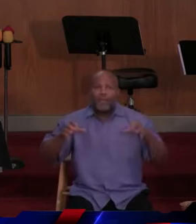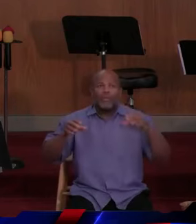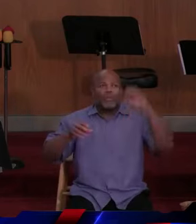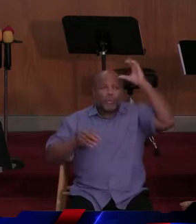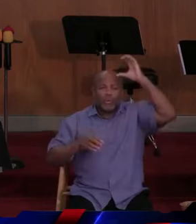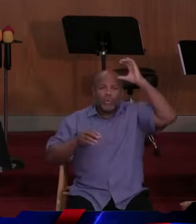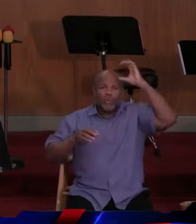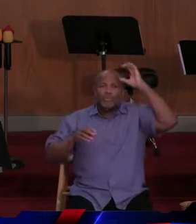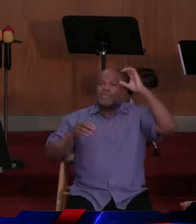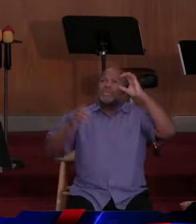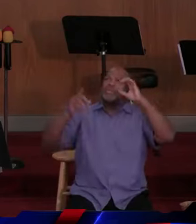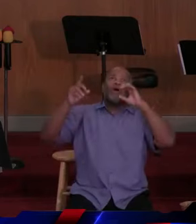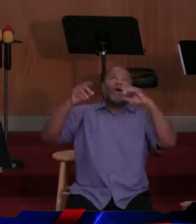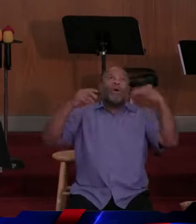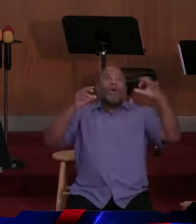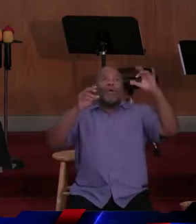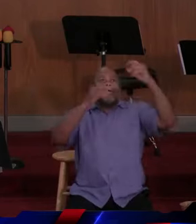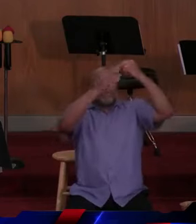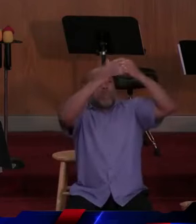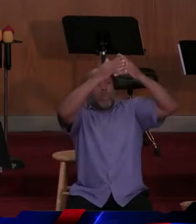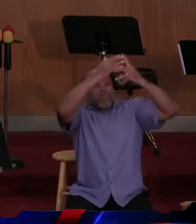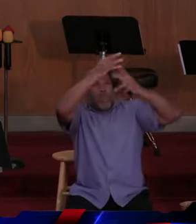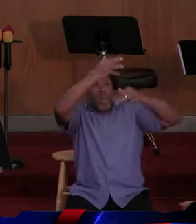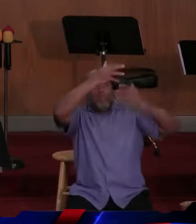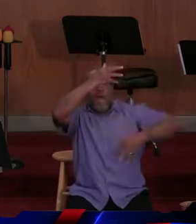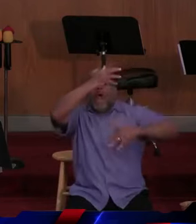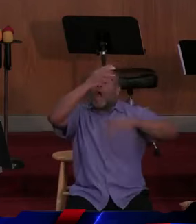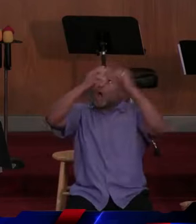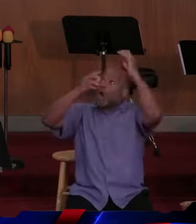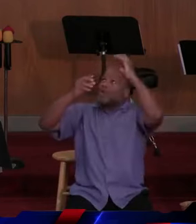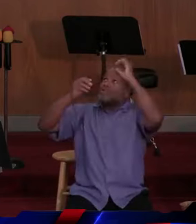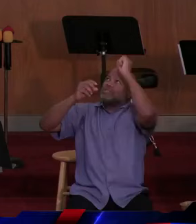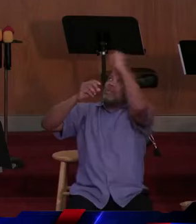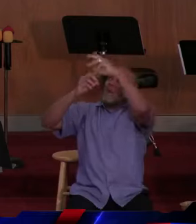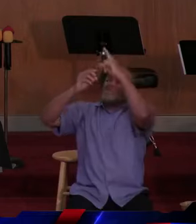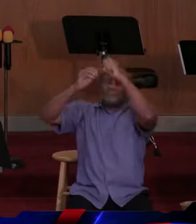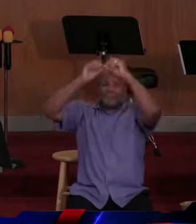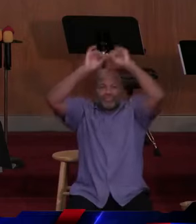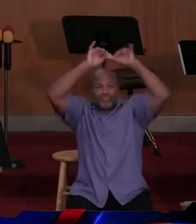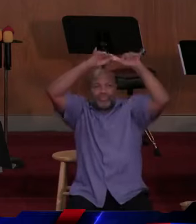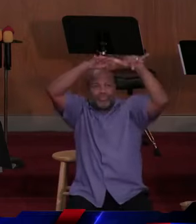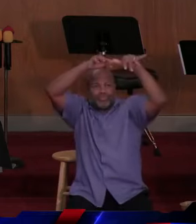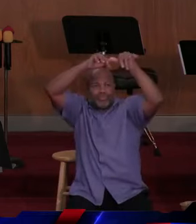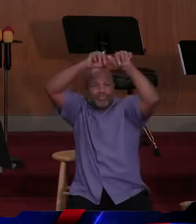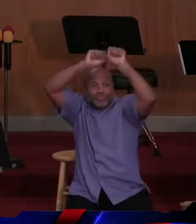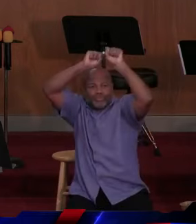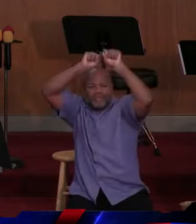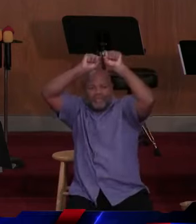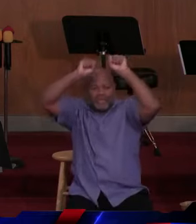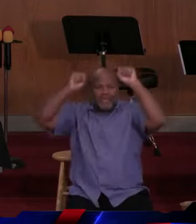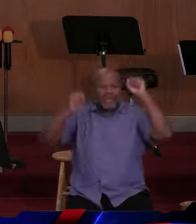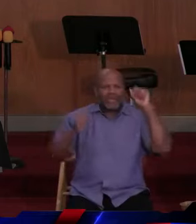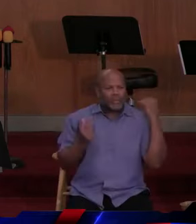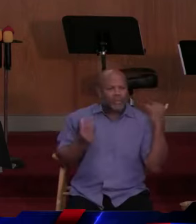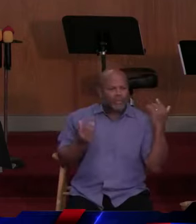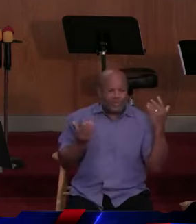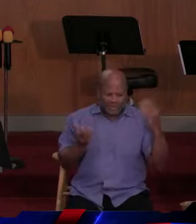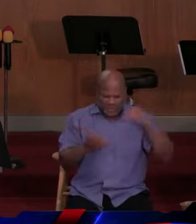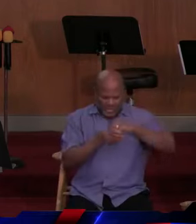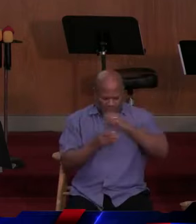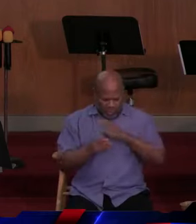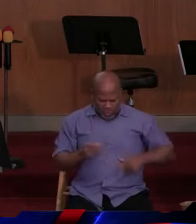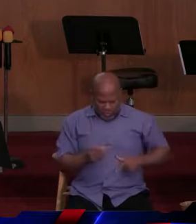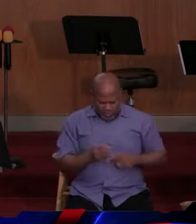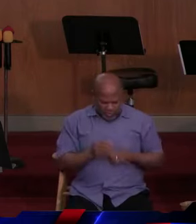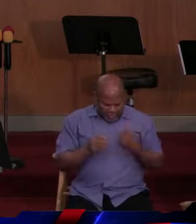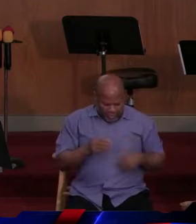refused to shine. The moon dripped in blood. At his resurrection, the dead who died in the Lord got up and